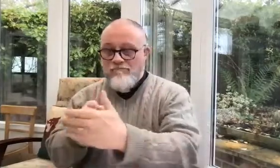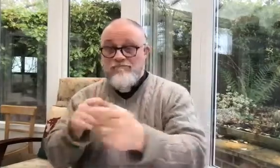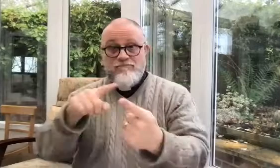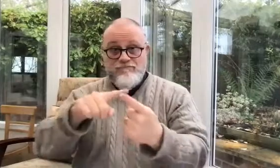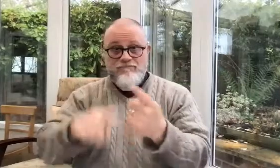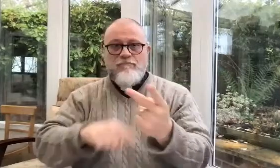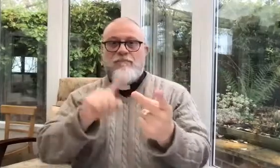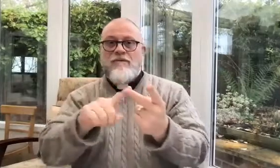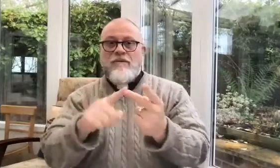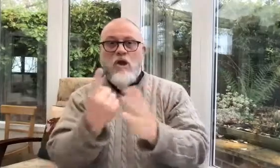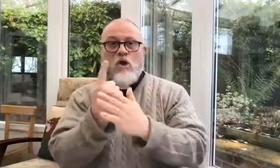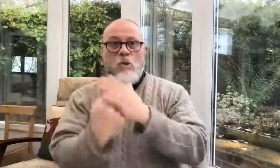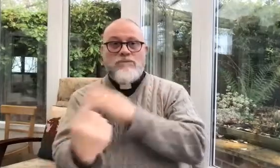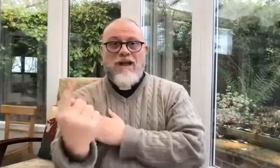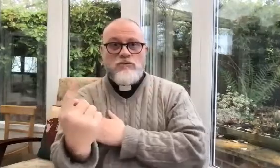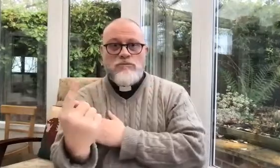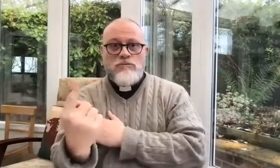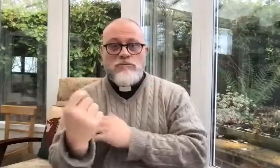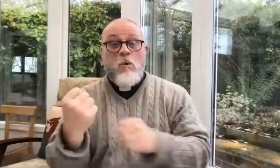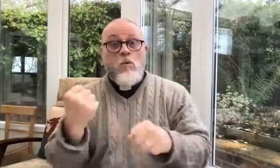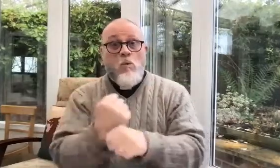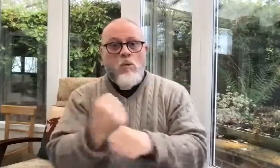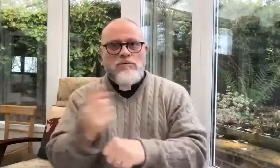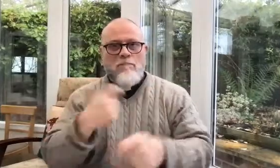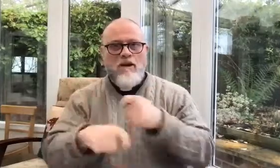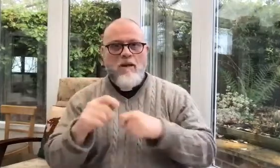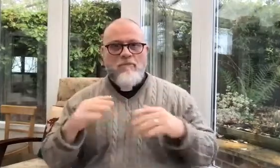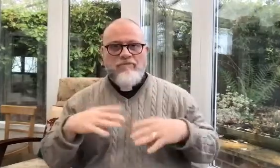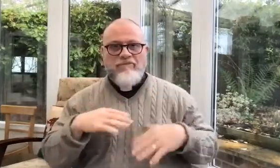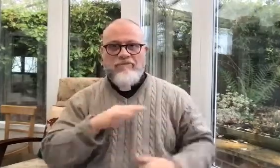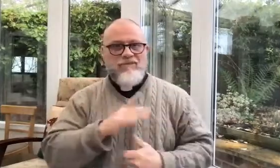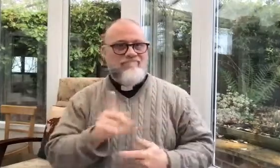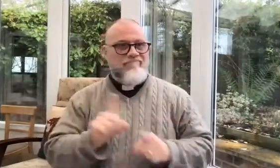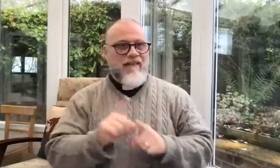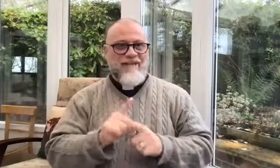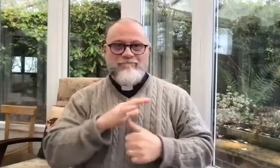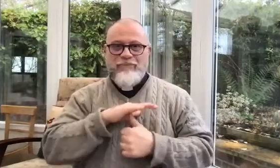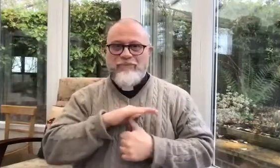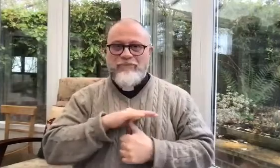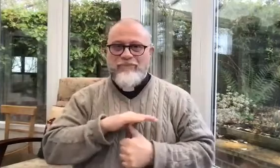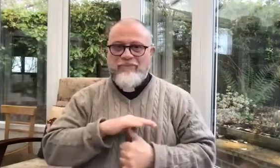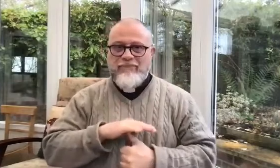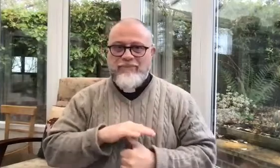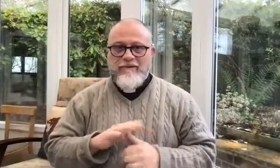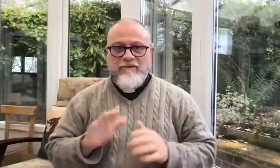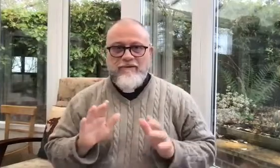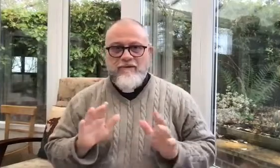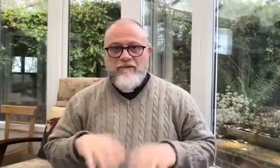We've got lots of communication barriers and isolation. You know, people feel